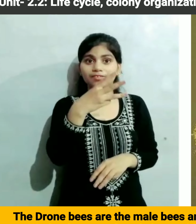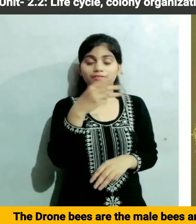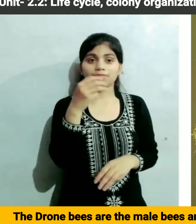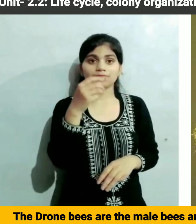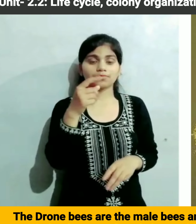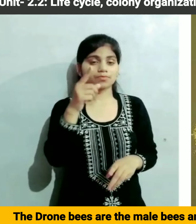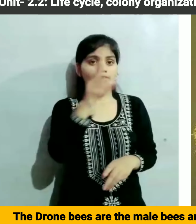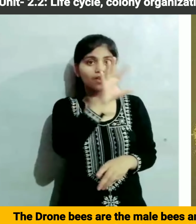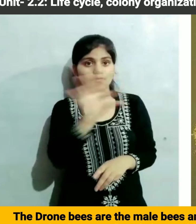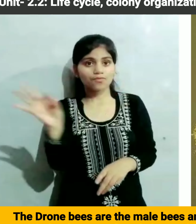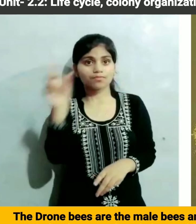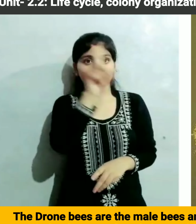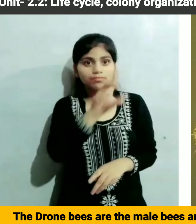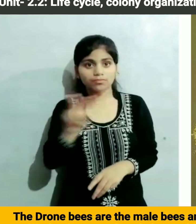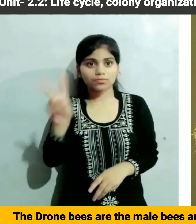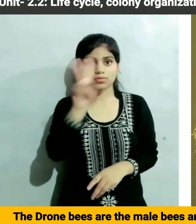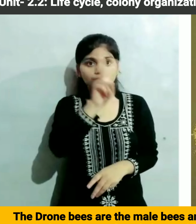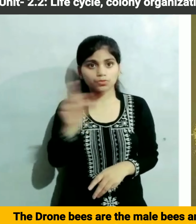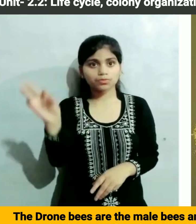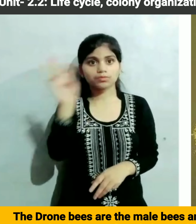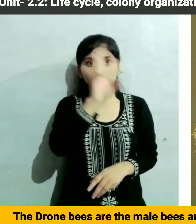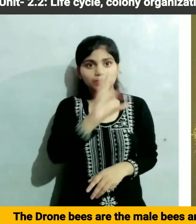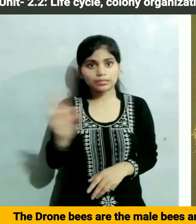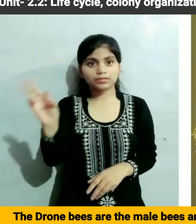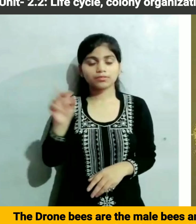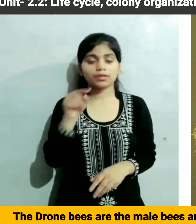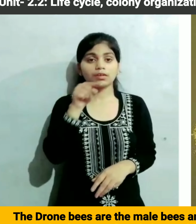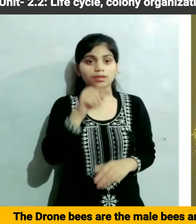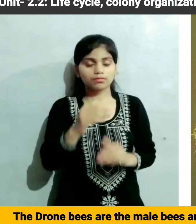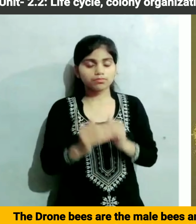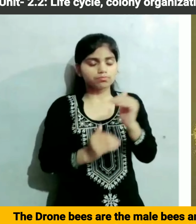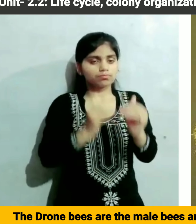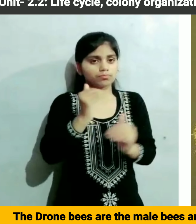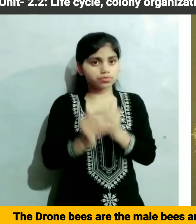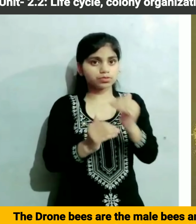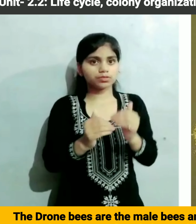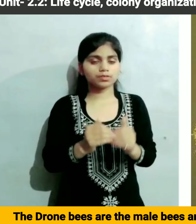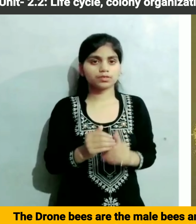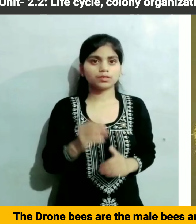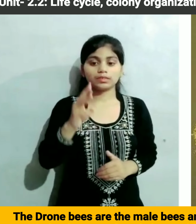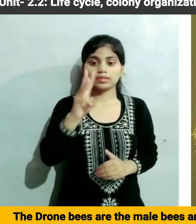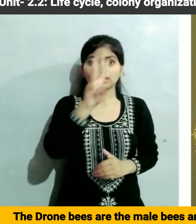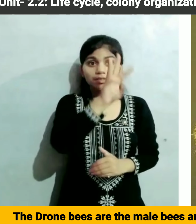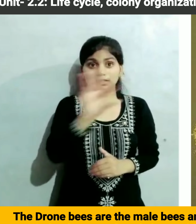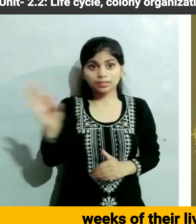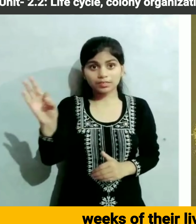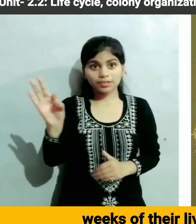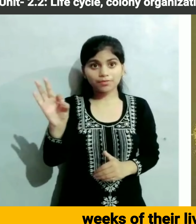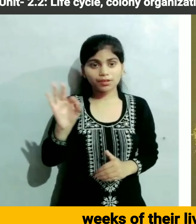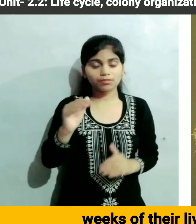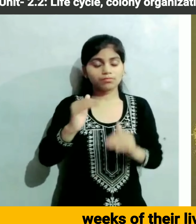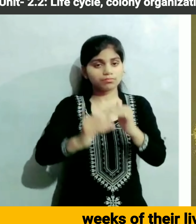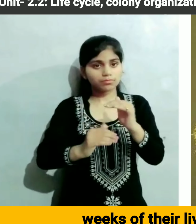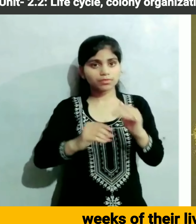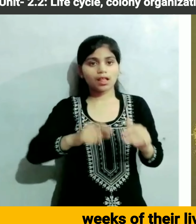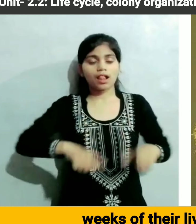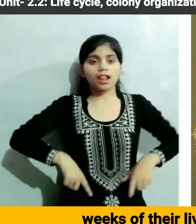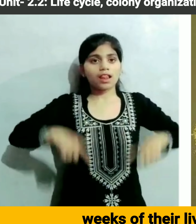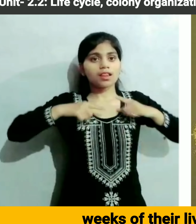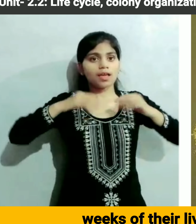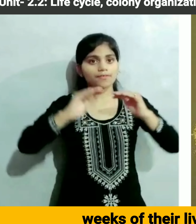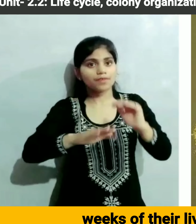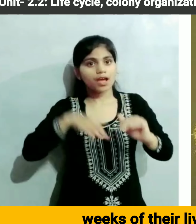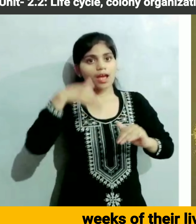indoor duties, whereas in the next 3 weeks of their lives, they perform